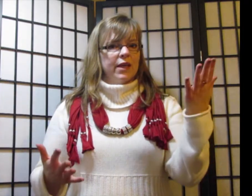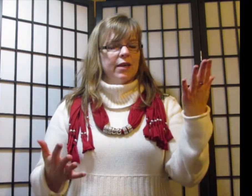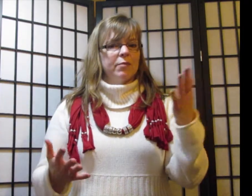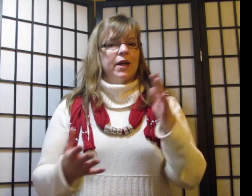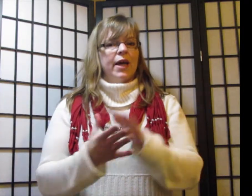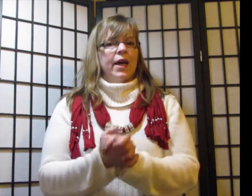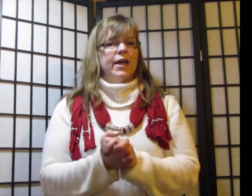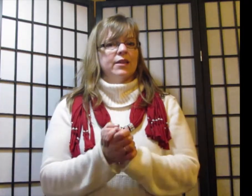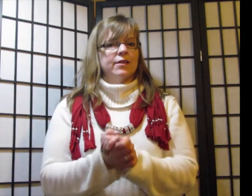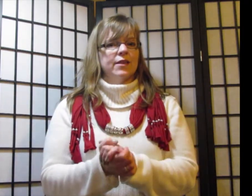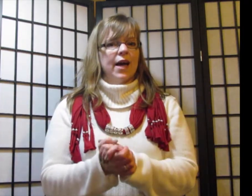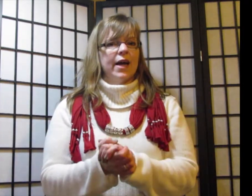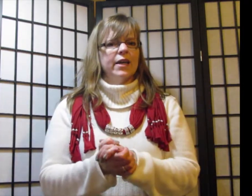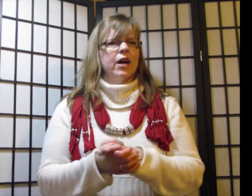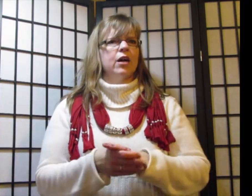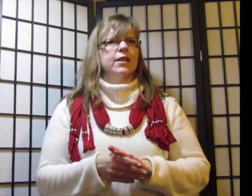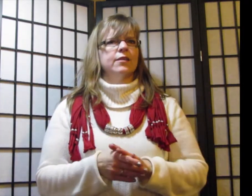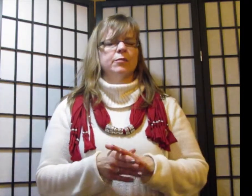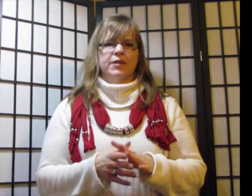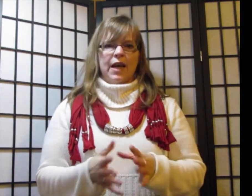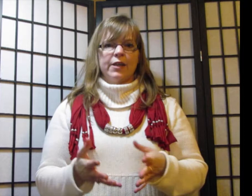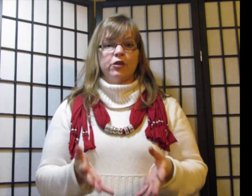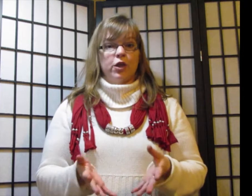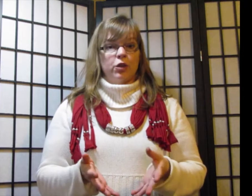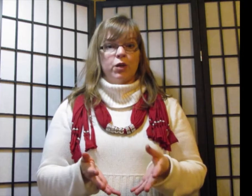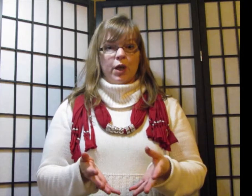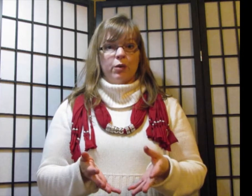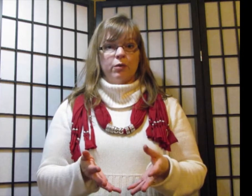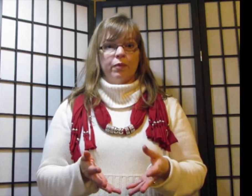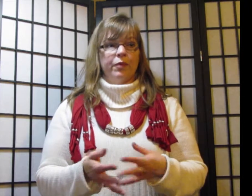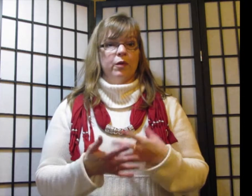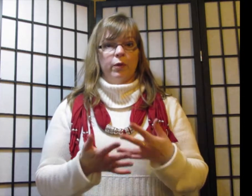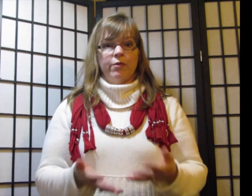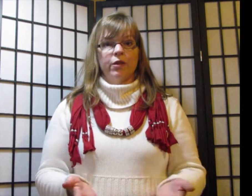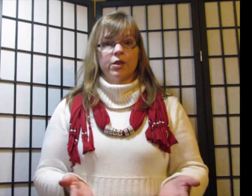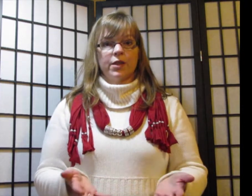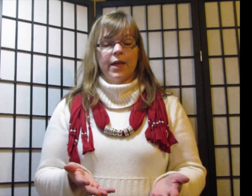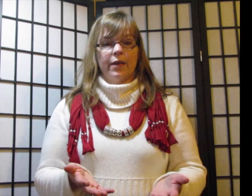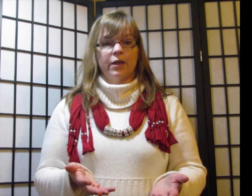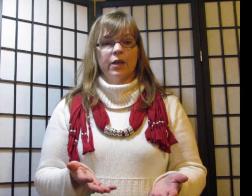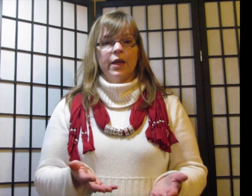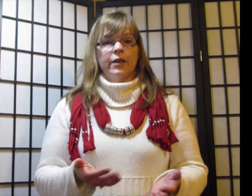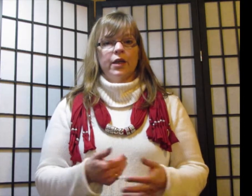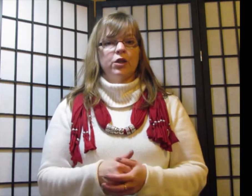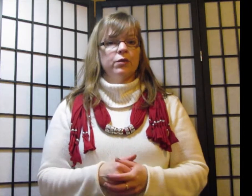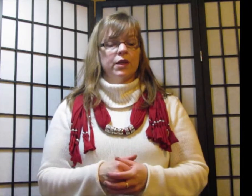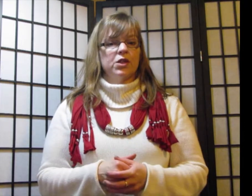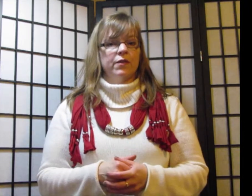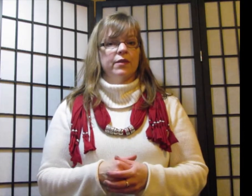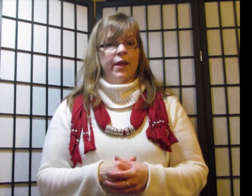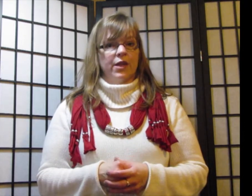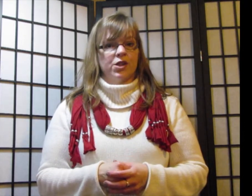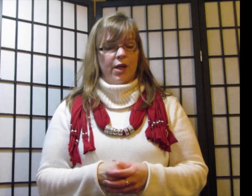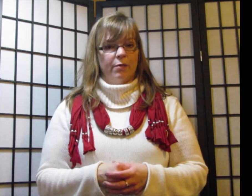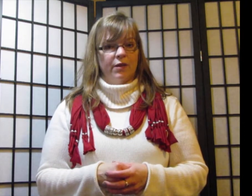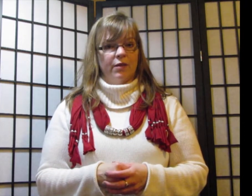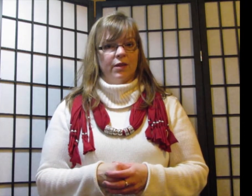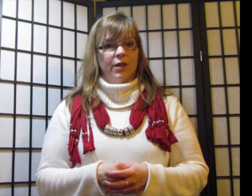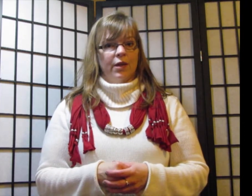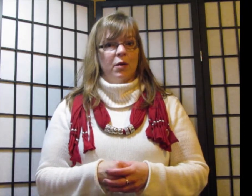Kim and decide on some signs that you know, that we've learned together, that use each of these hand shapes.